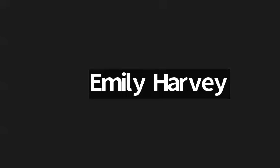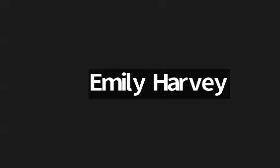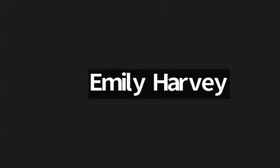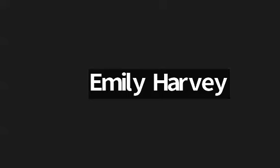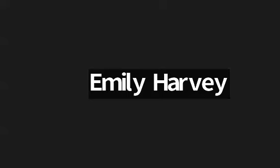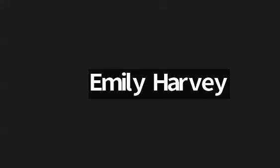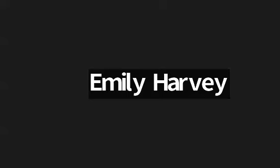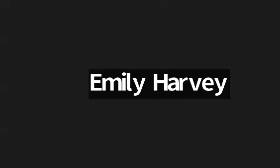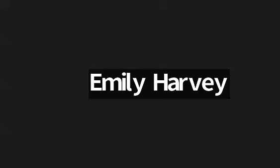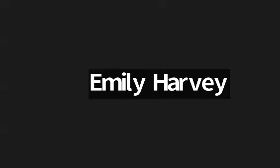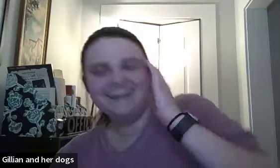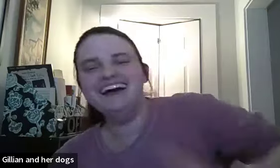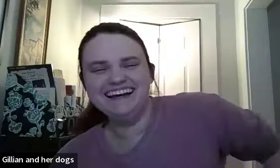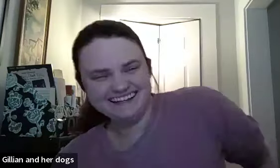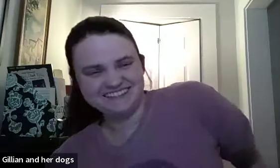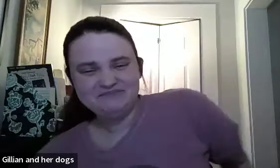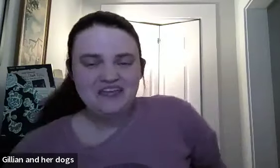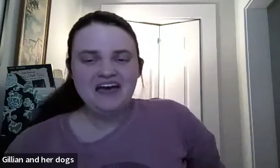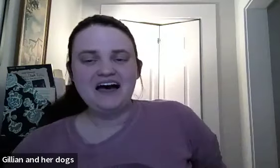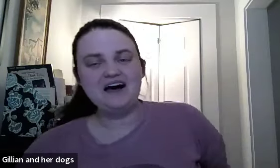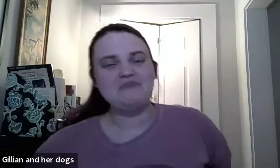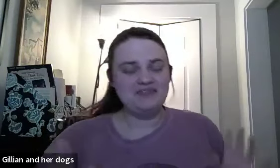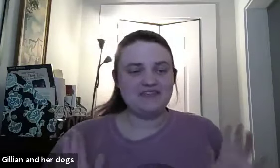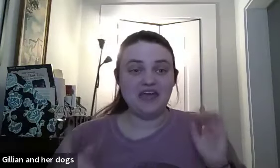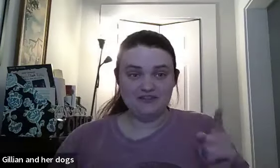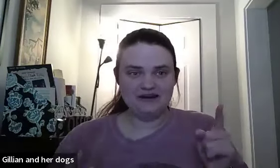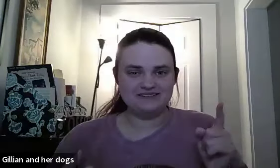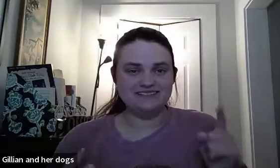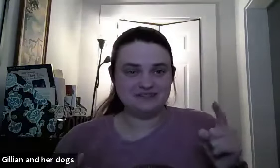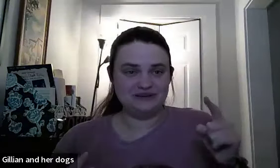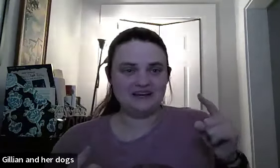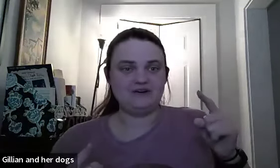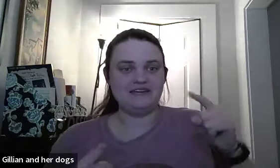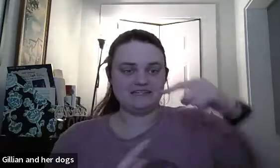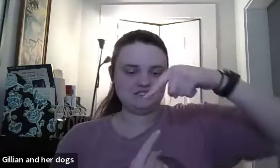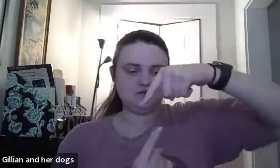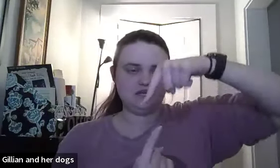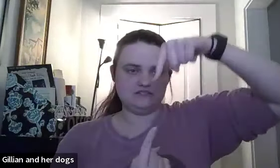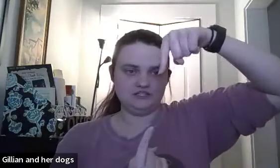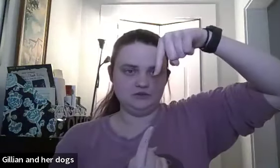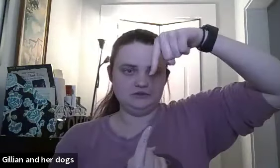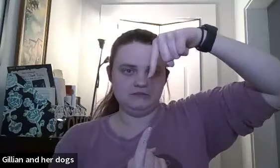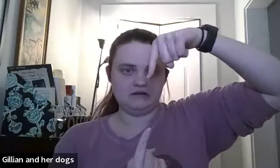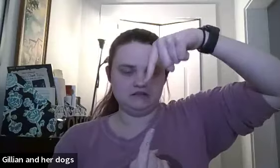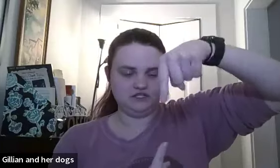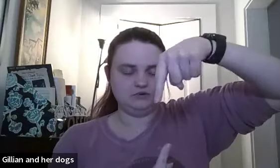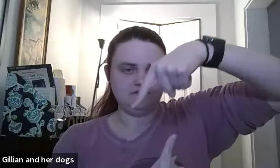away. exactly. And then the other way I was gonna say tornado is tornadoes like two pointer